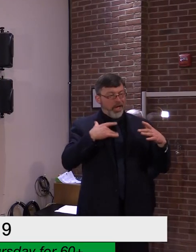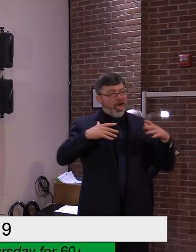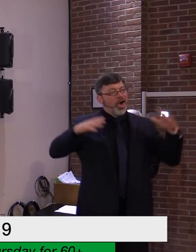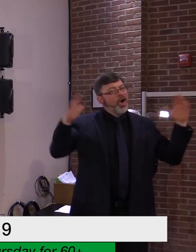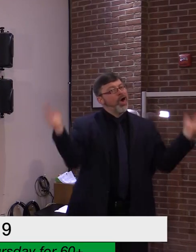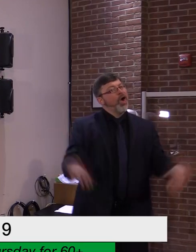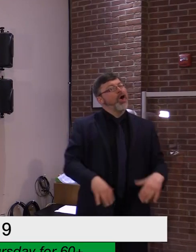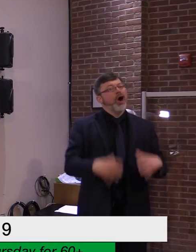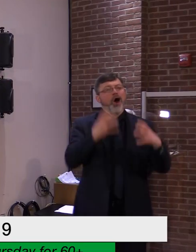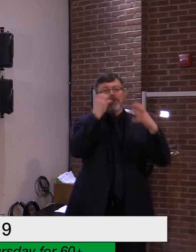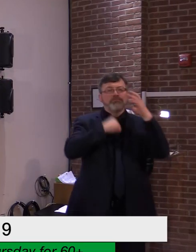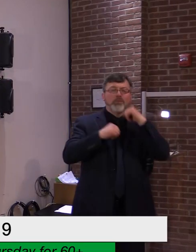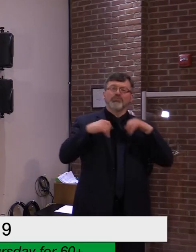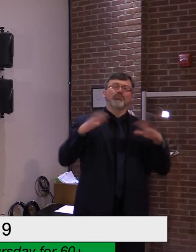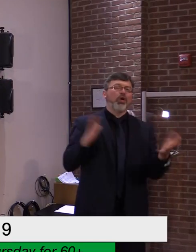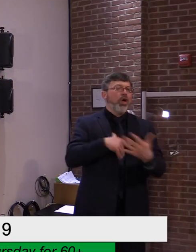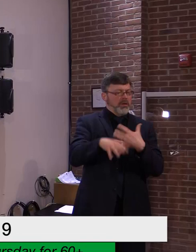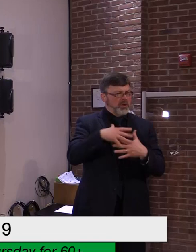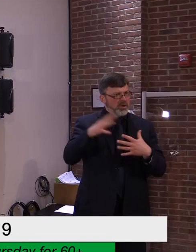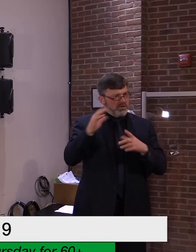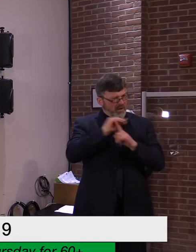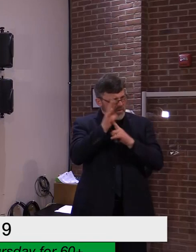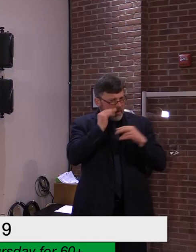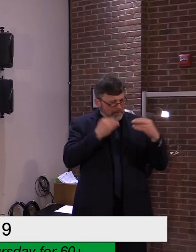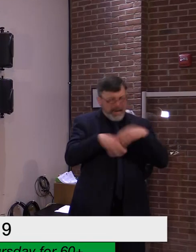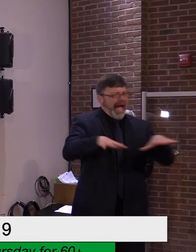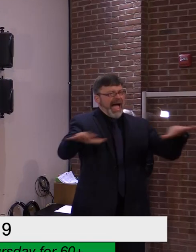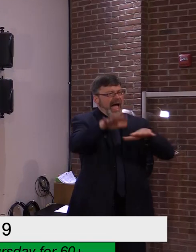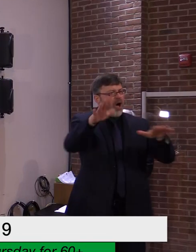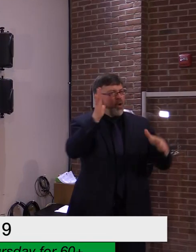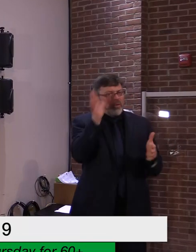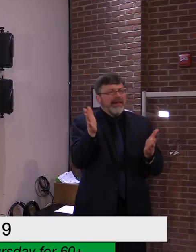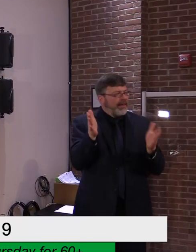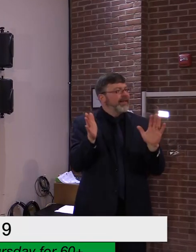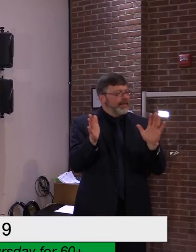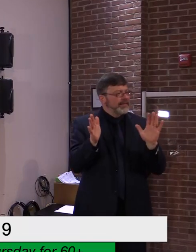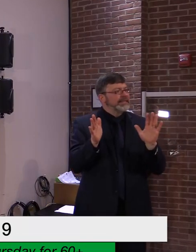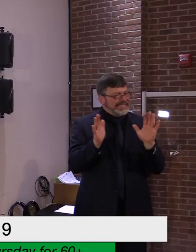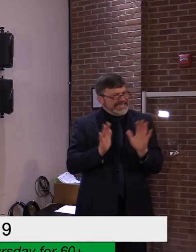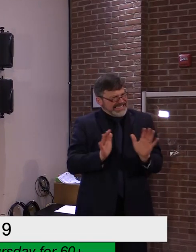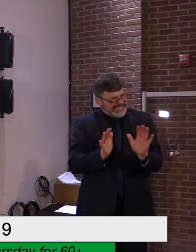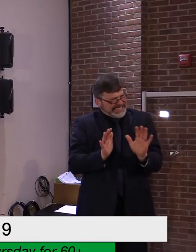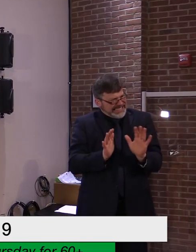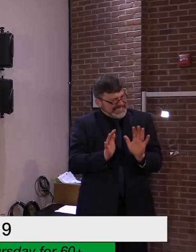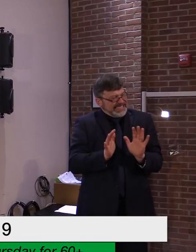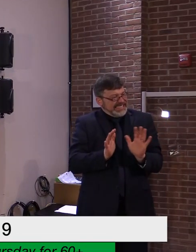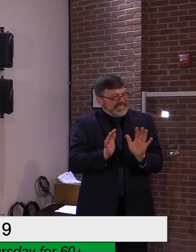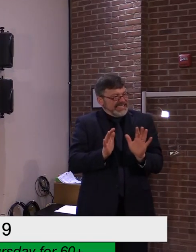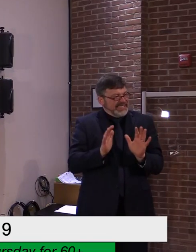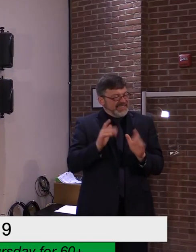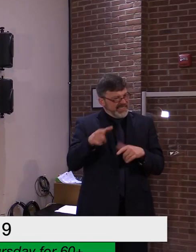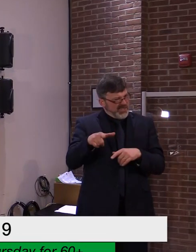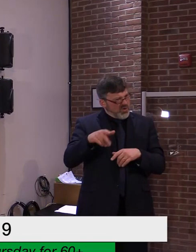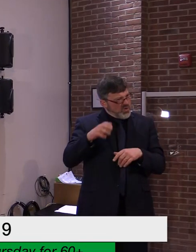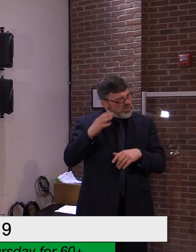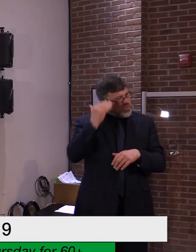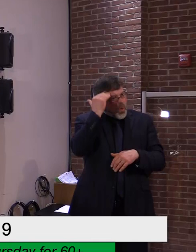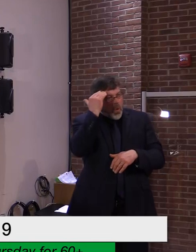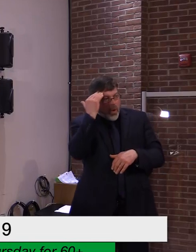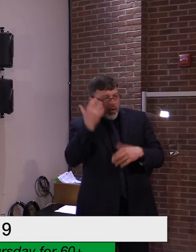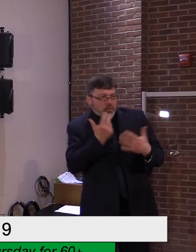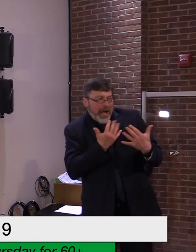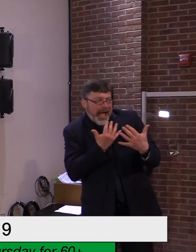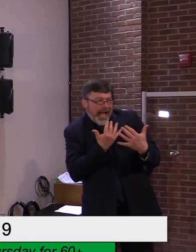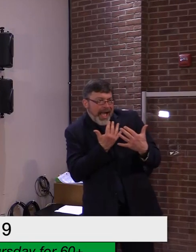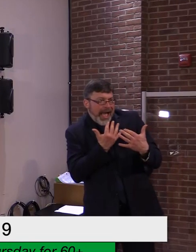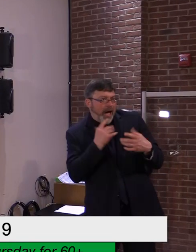in our efforts, hampering us in the race. Only by continuing to wear our masks, keep our